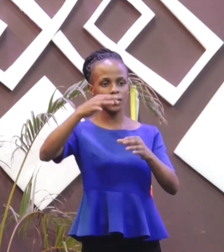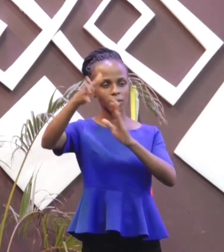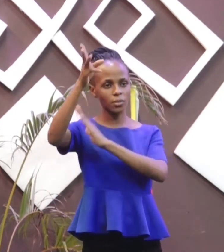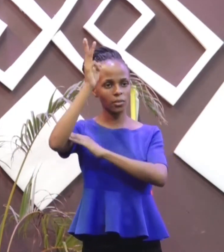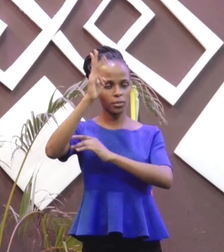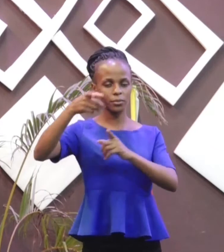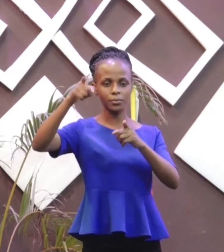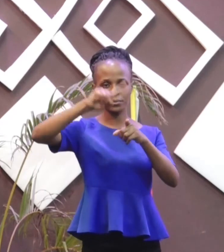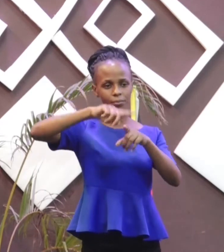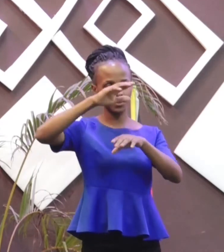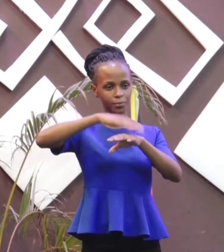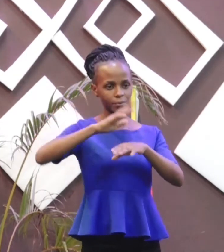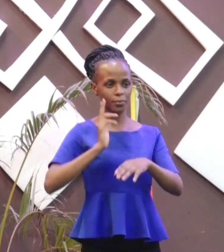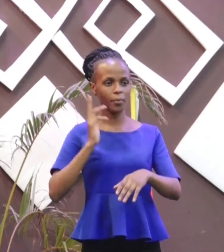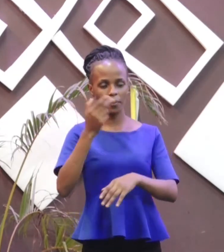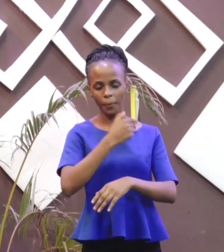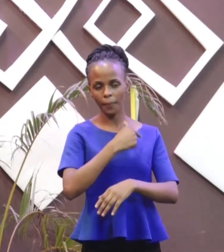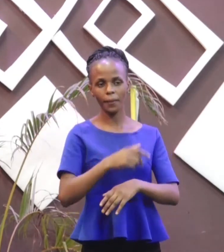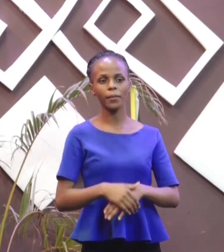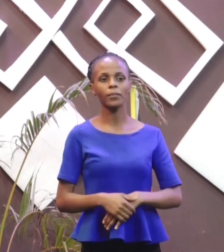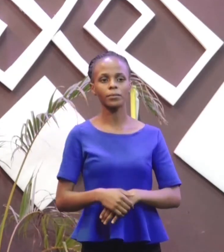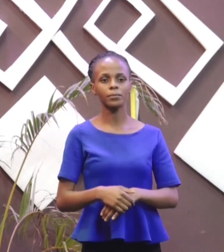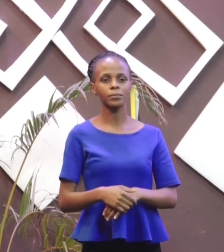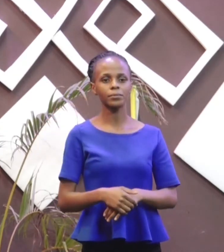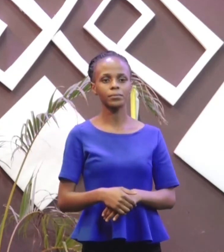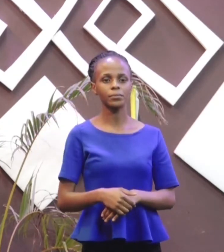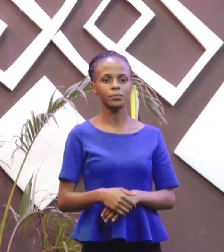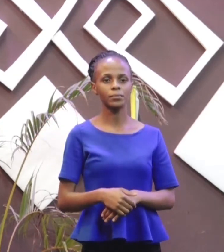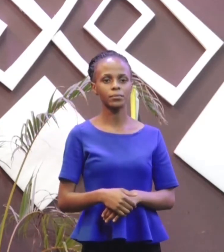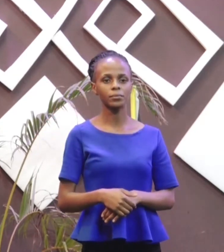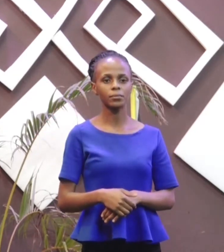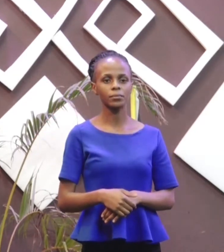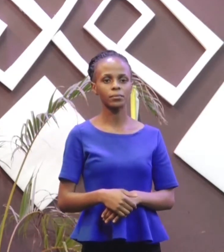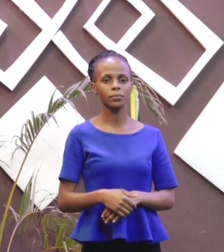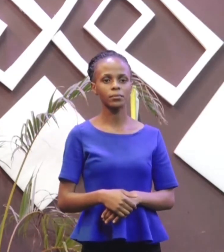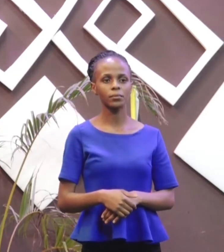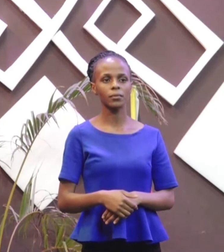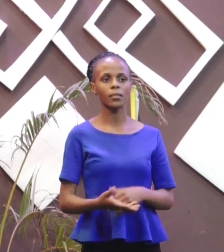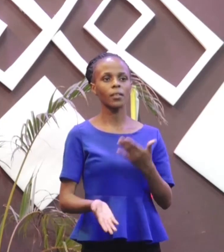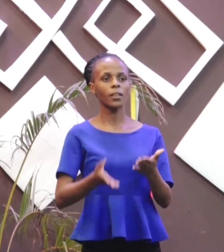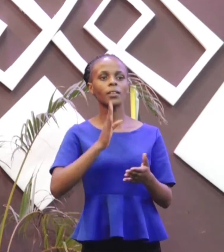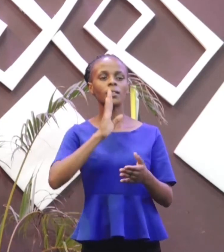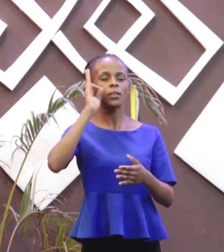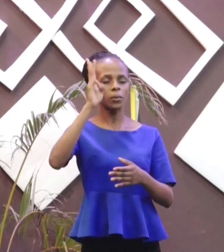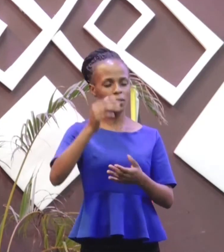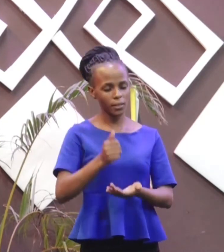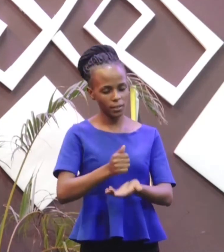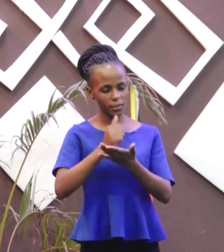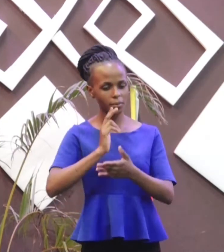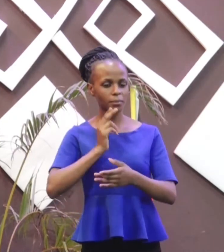otutongerako. And we believe there is something spiritual that God is going to add unto us. And maybe it's